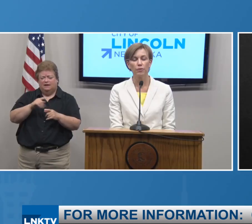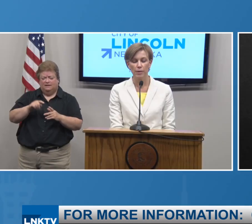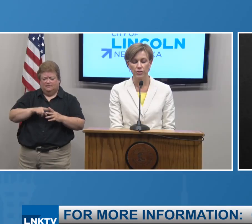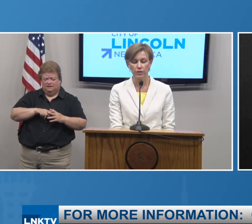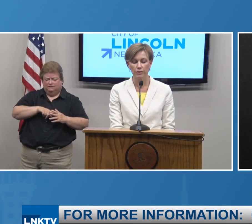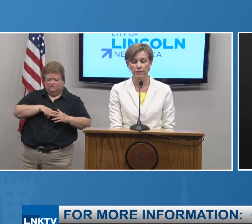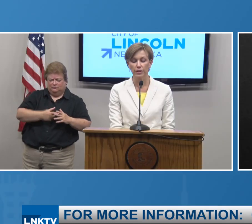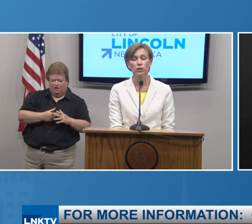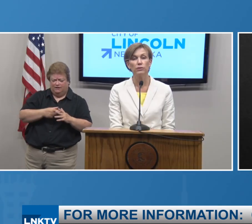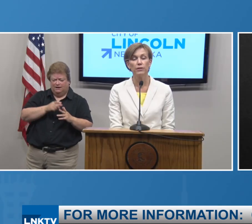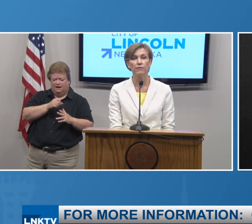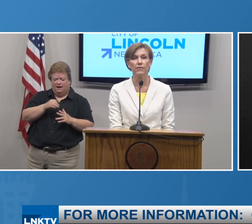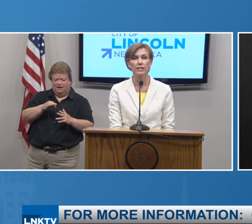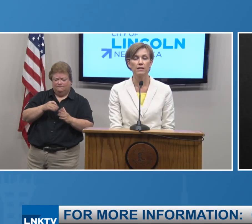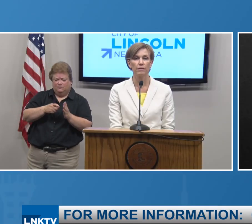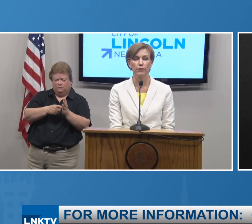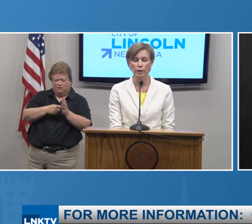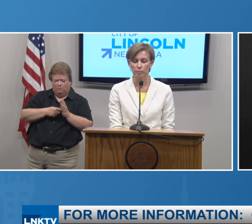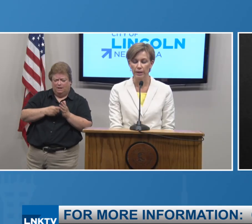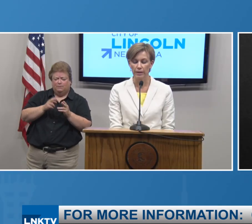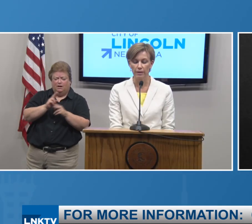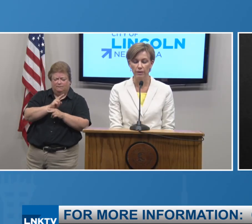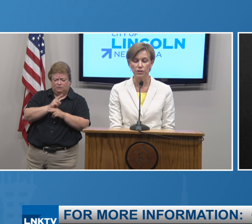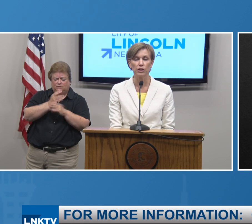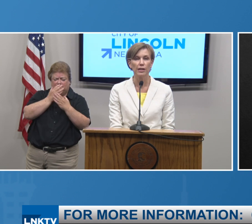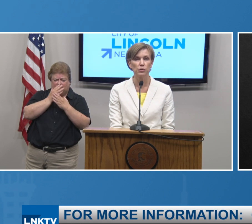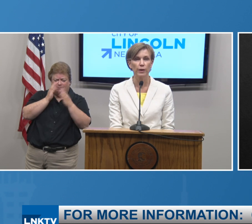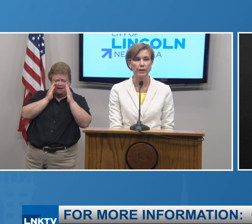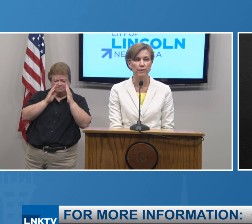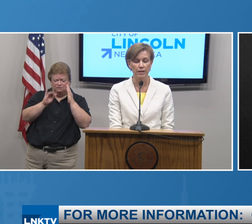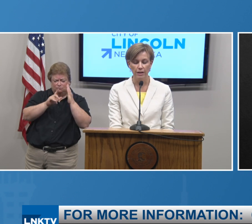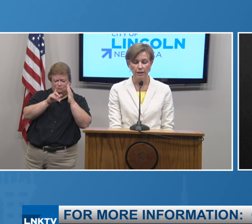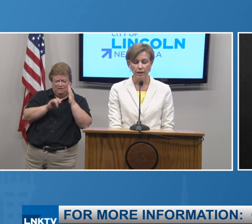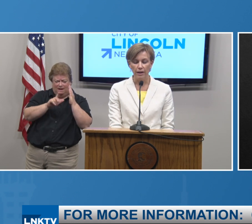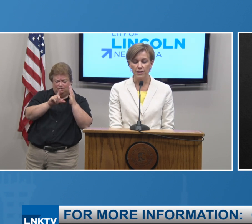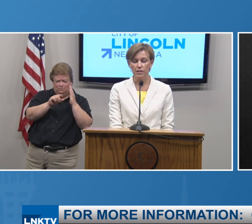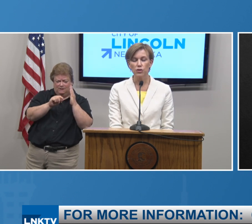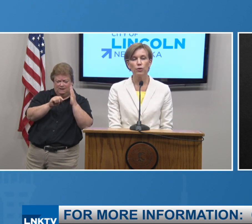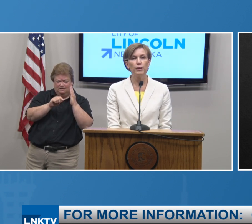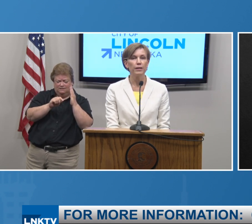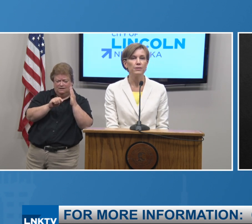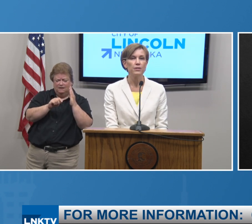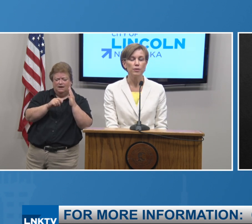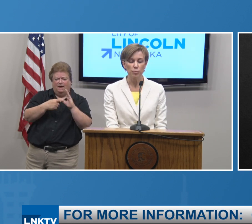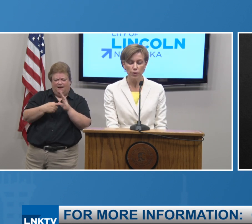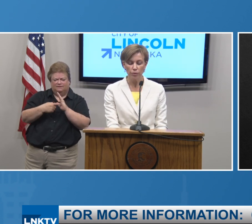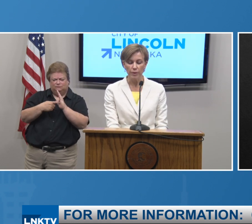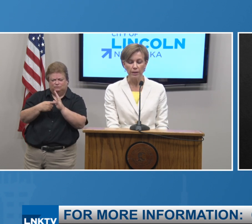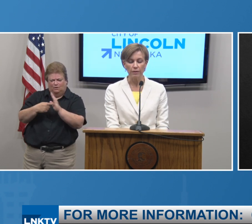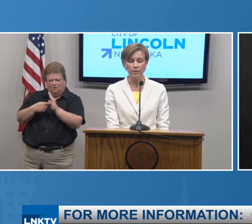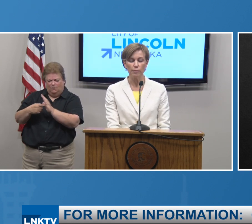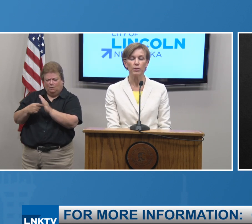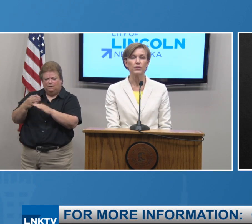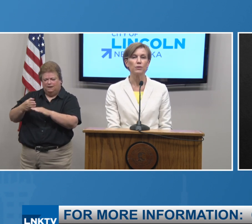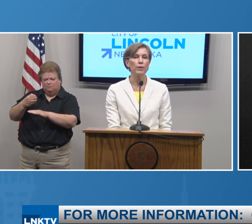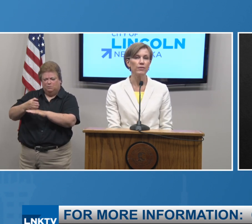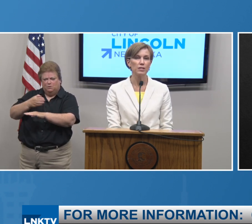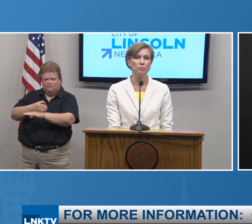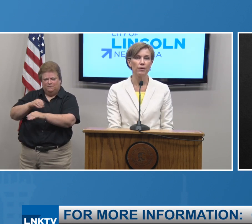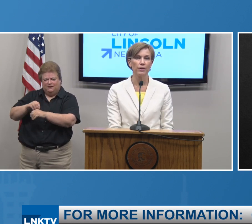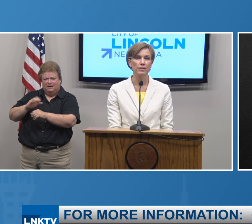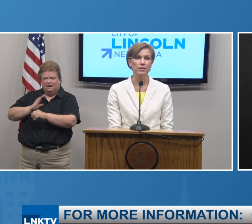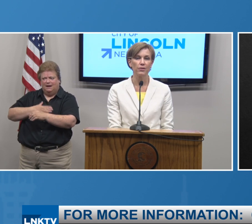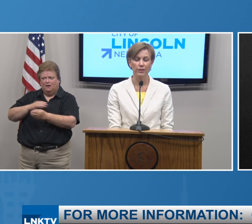directed health measure that included the face covering mandate on July 20th has contributed to the improvement in our numbers that